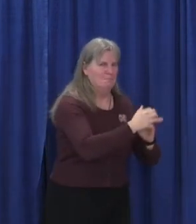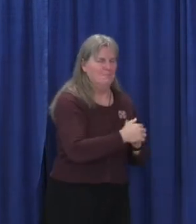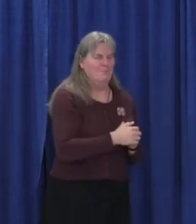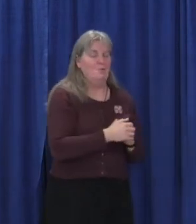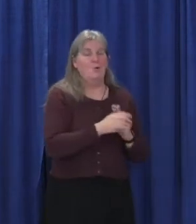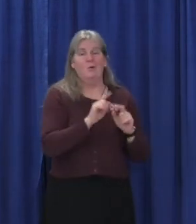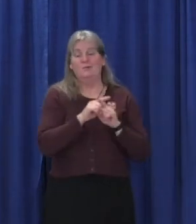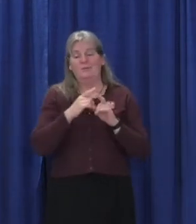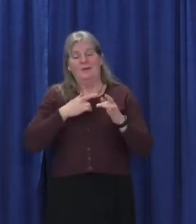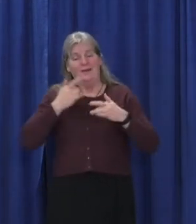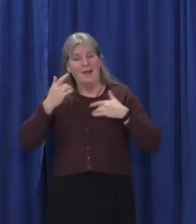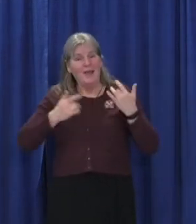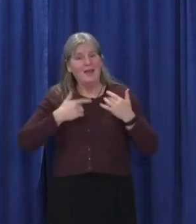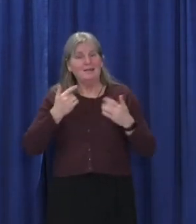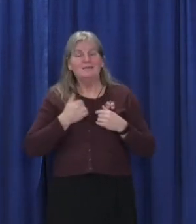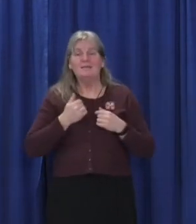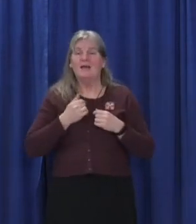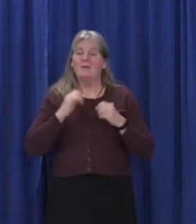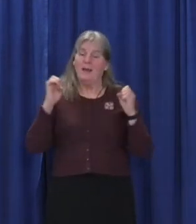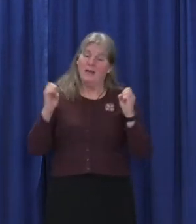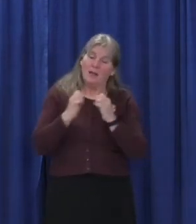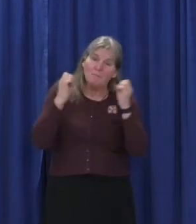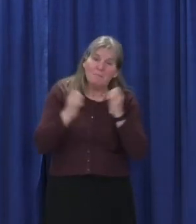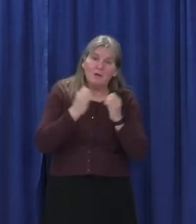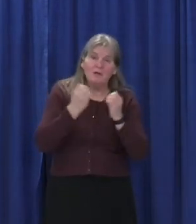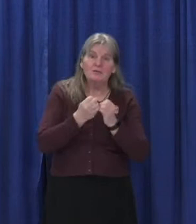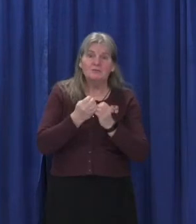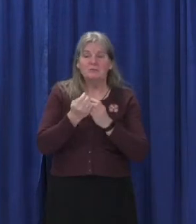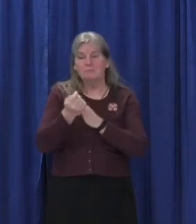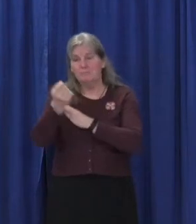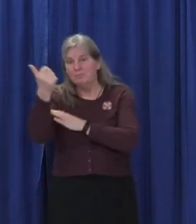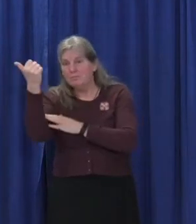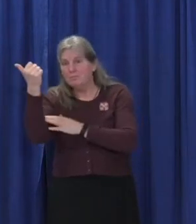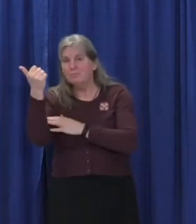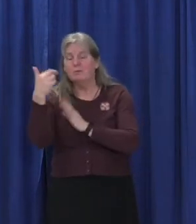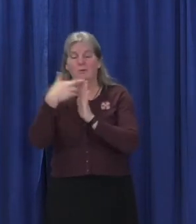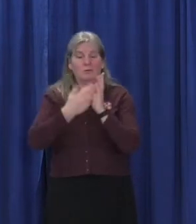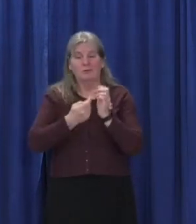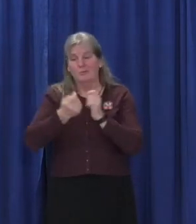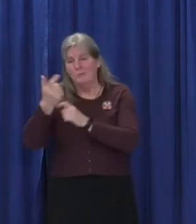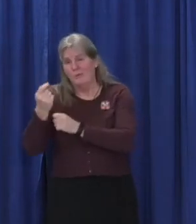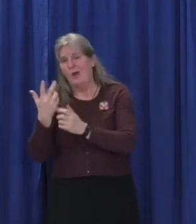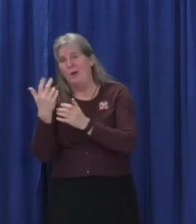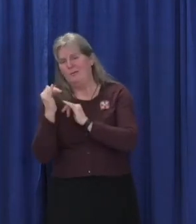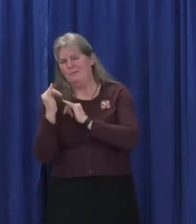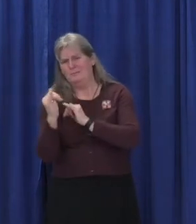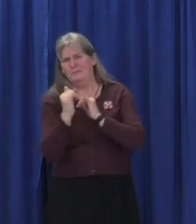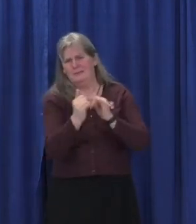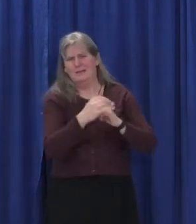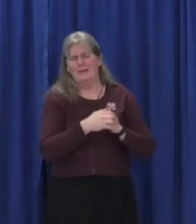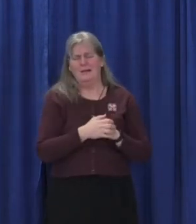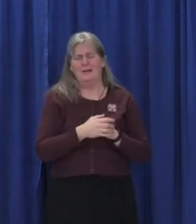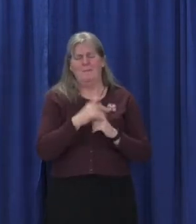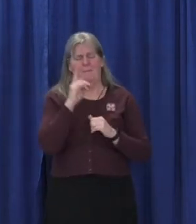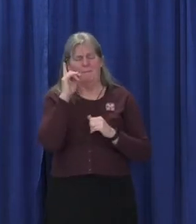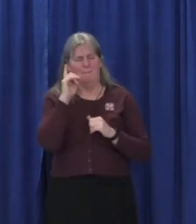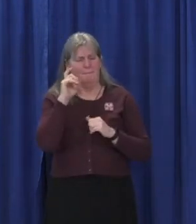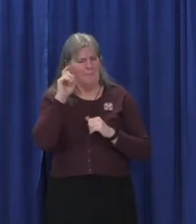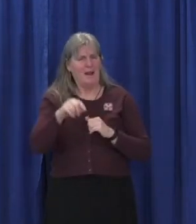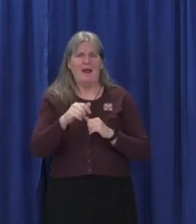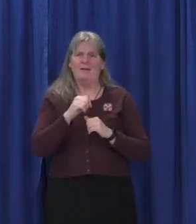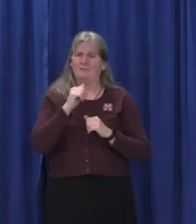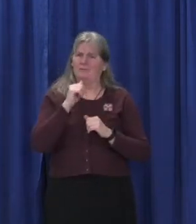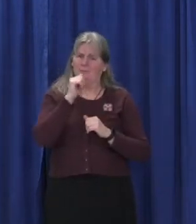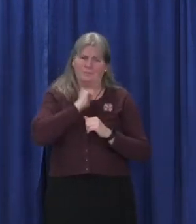to have this current state of emergency come to an end and to lift public health measures. We have to do what we have to do right now, and